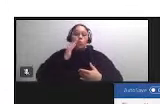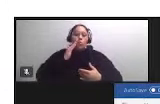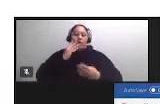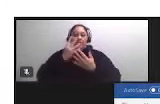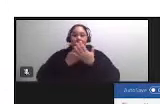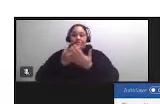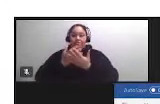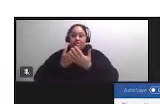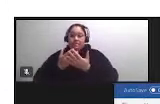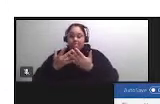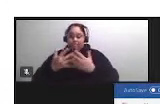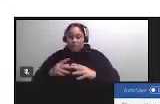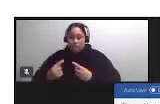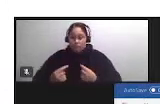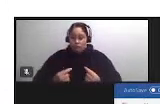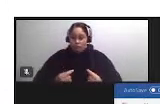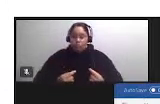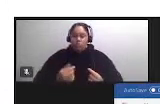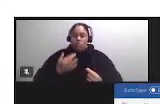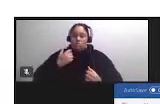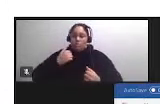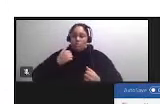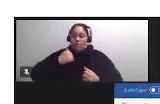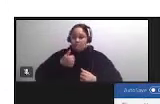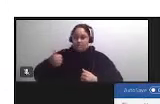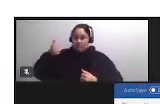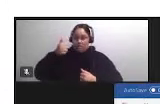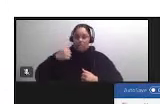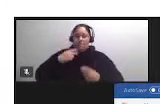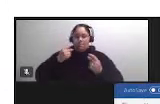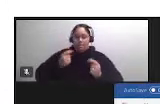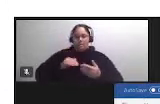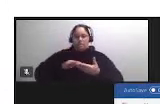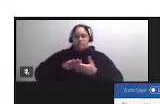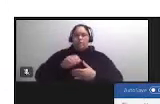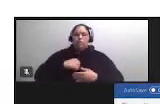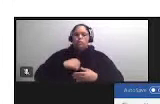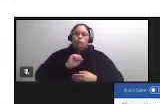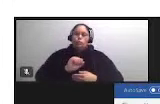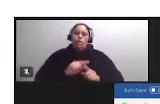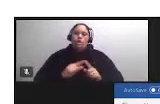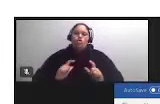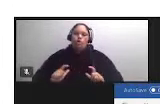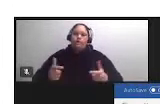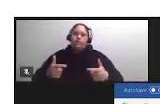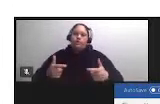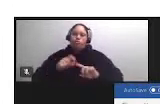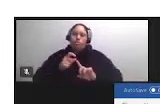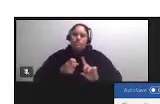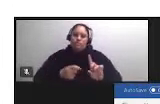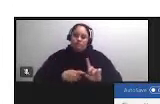done, Chair, by my senior, I will immediately send it on to you and to the committee, Chairperson.